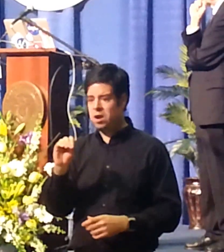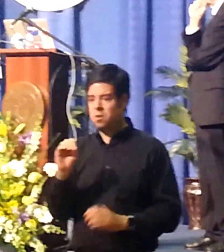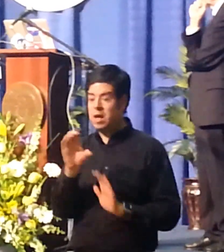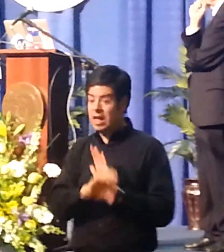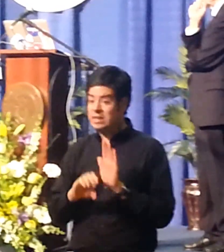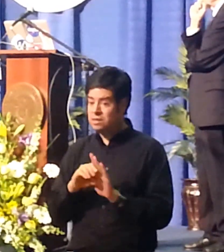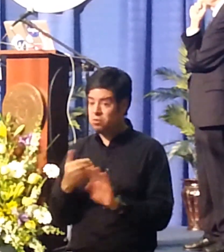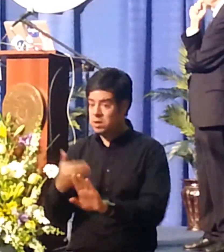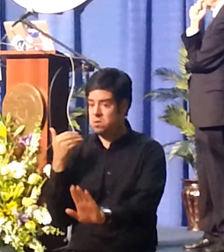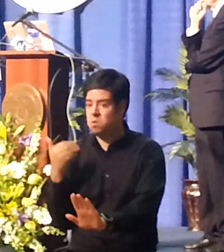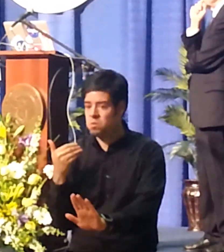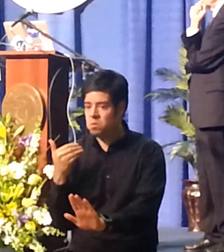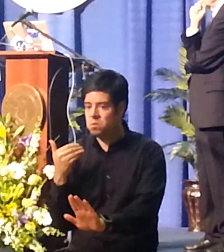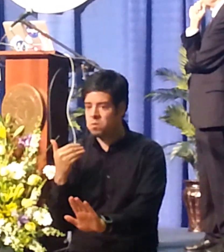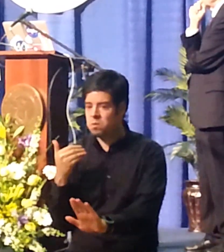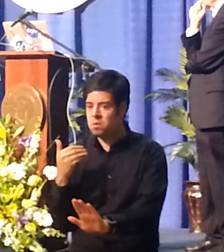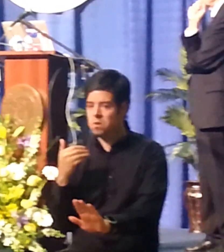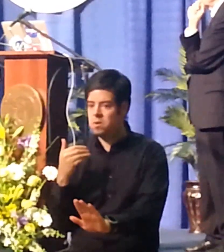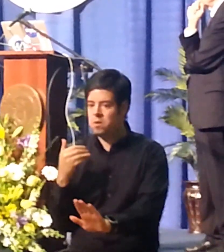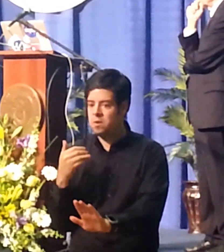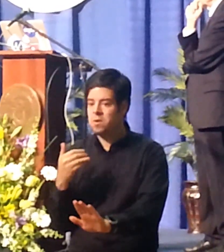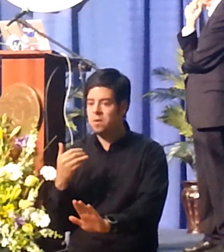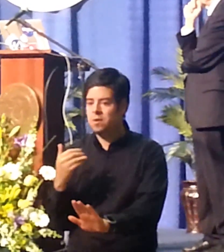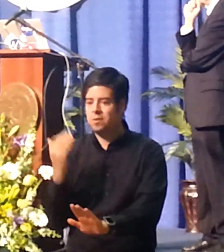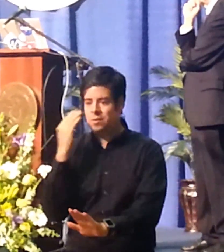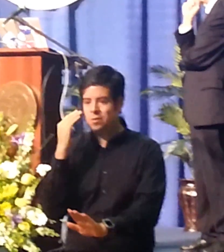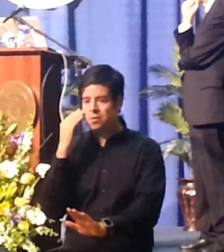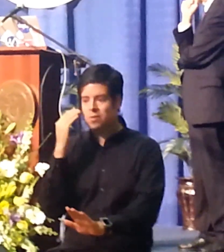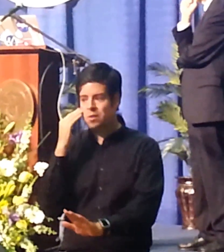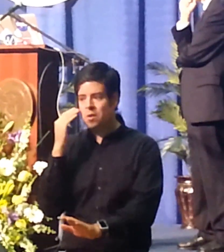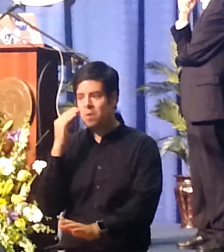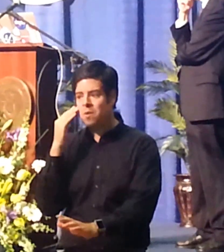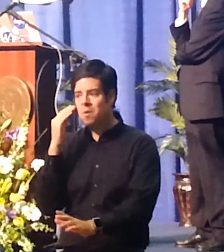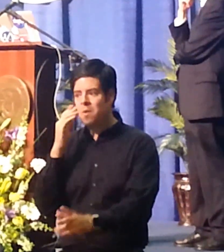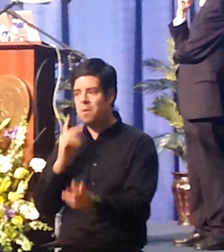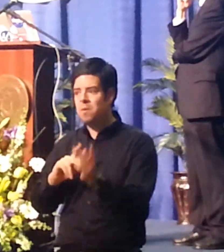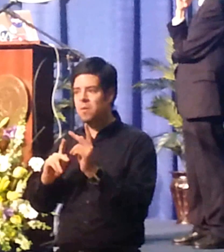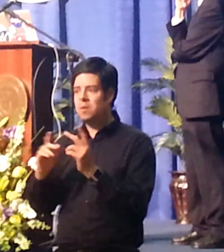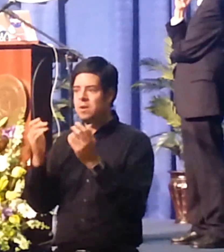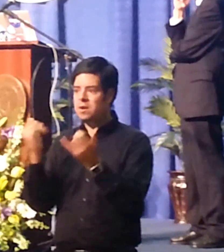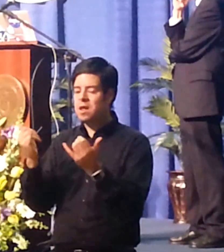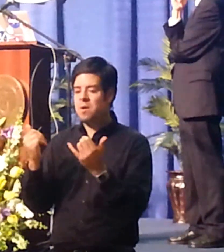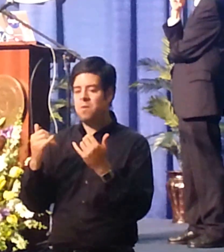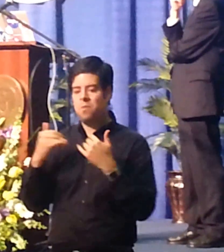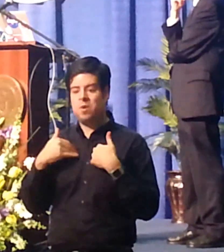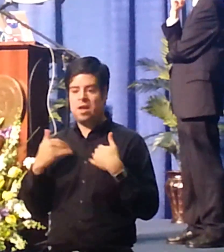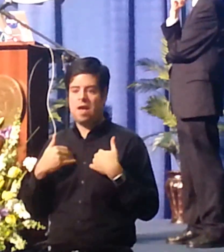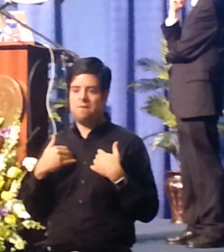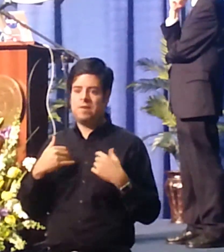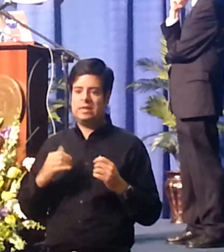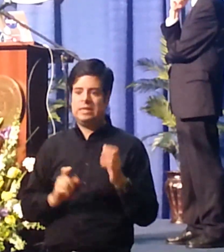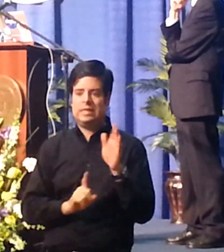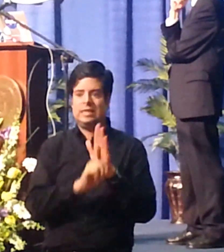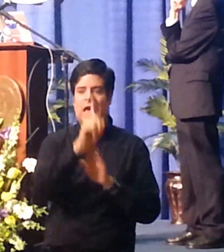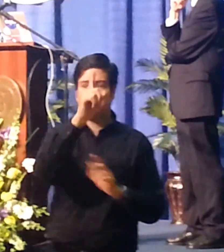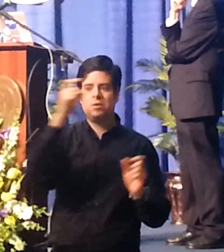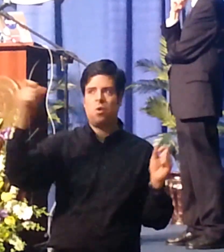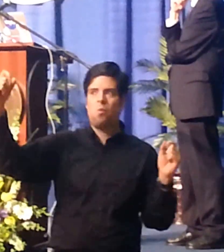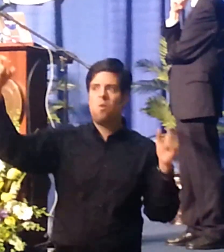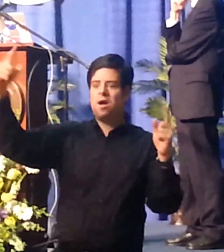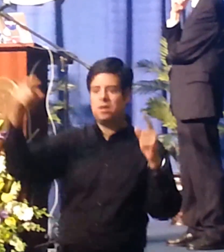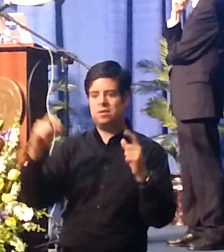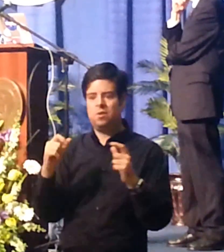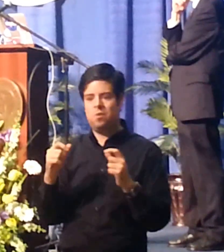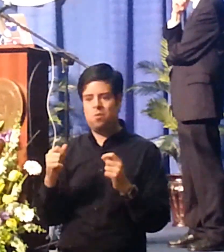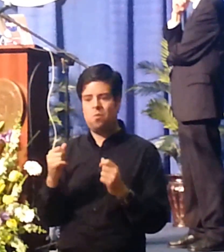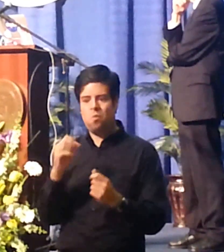ago. You know, Eiffel and Marconi are running around with towers and wirelesses. Just think